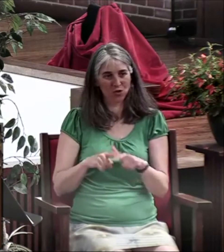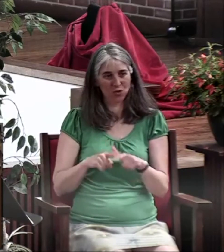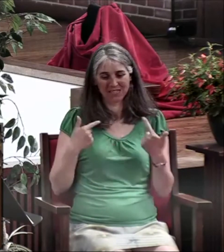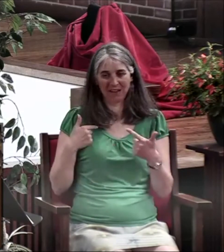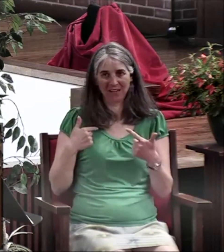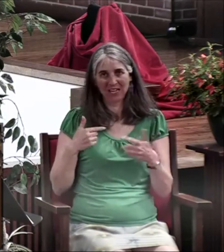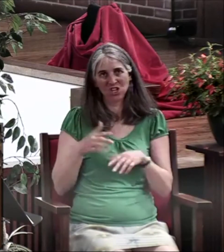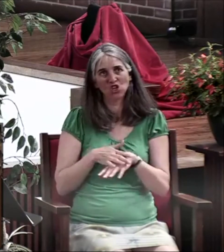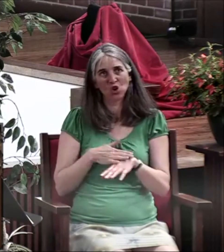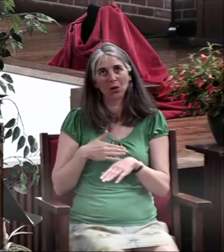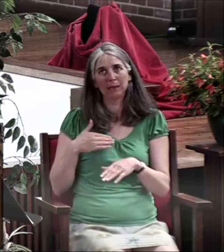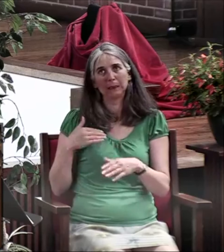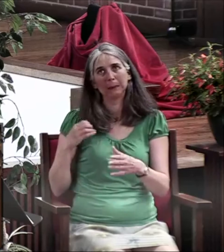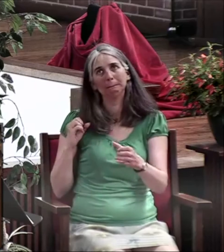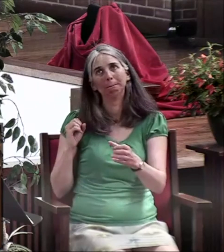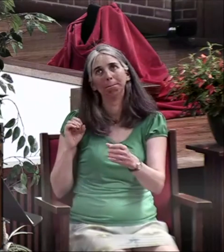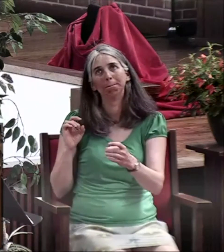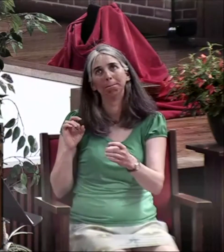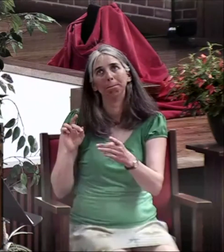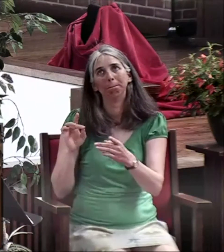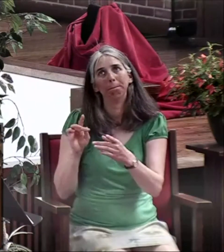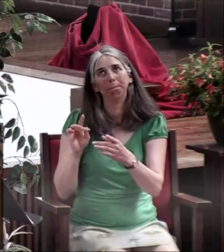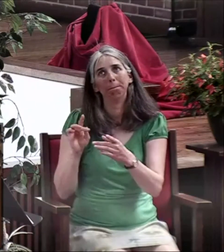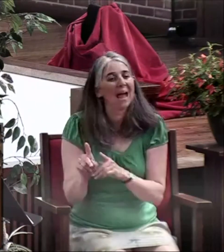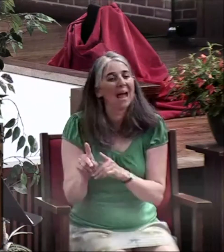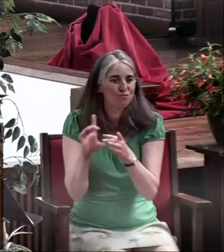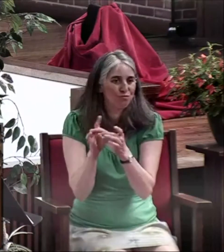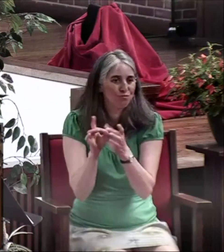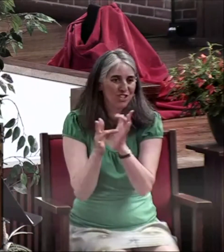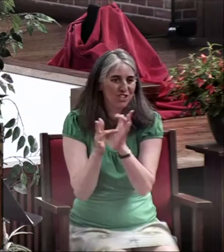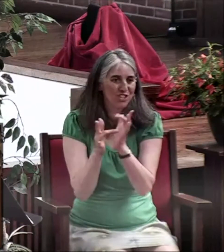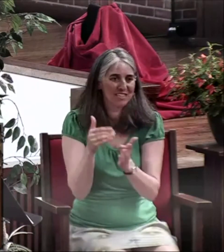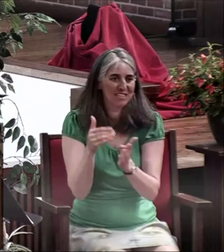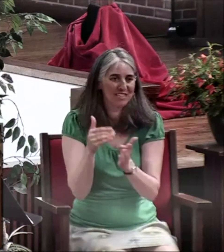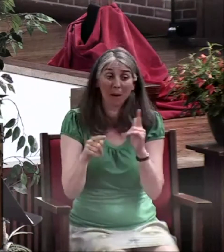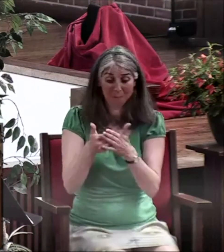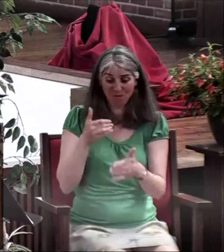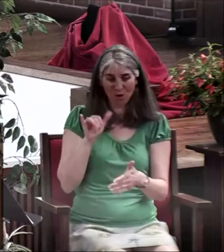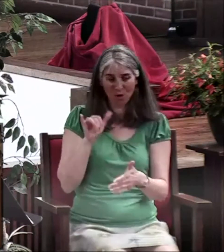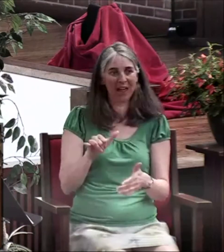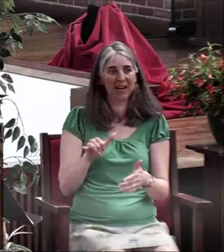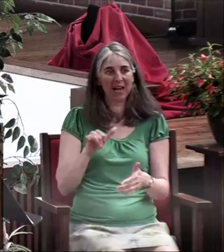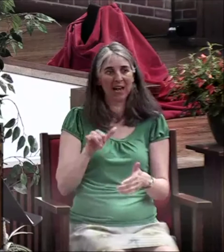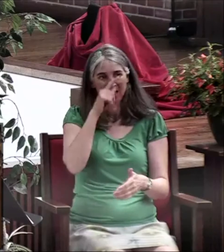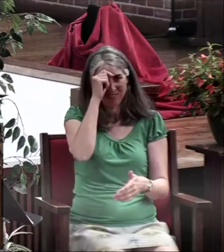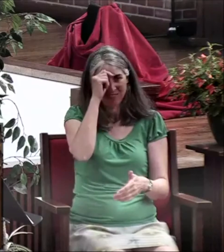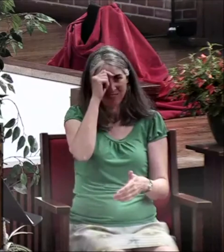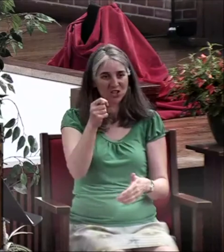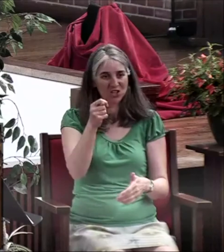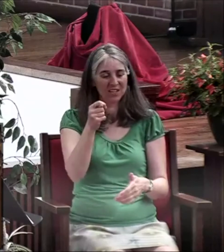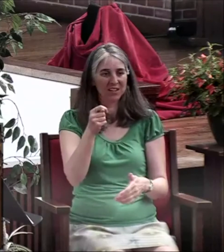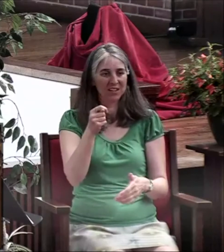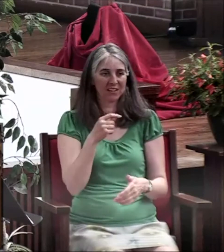roots, but in the process, he goes to talk to a theologian about his coming back to